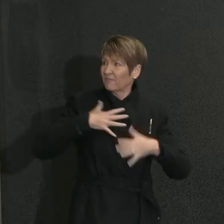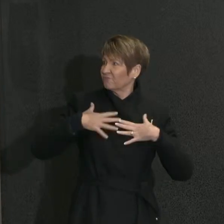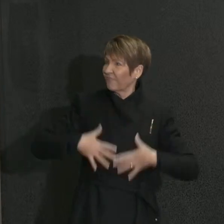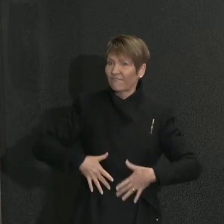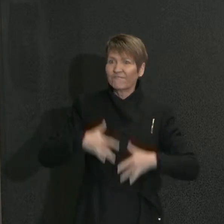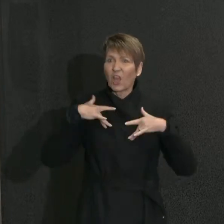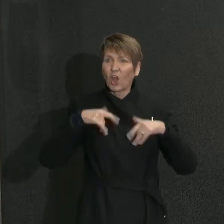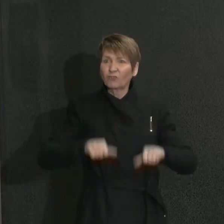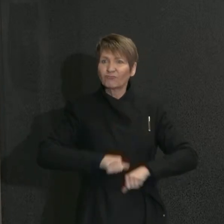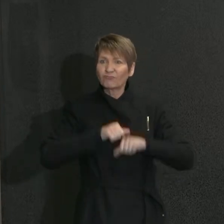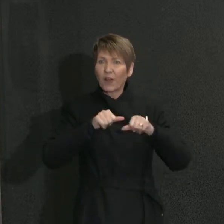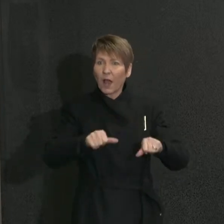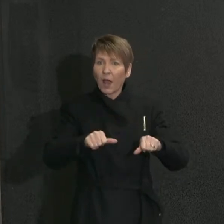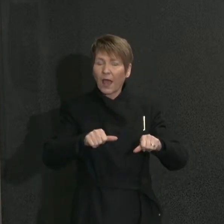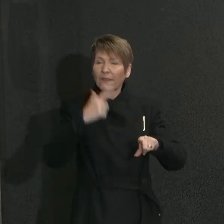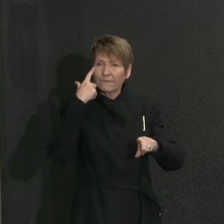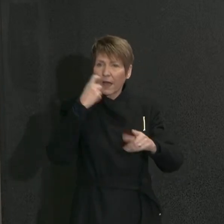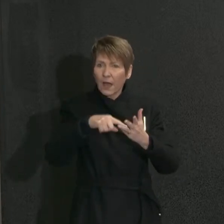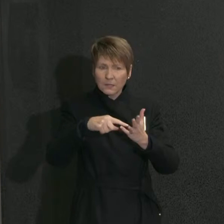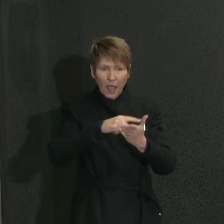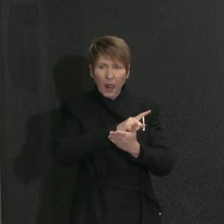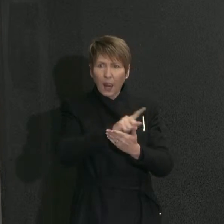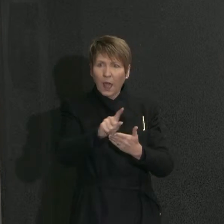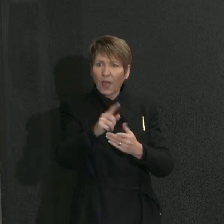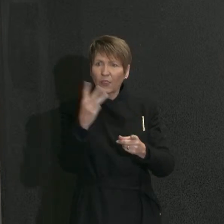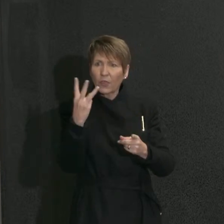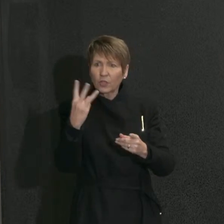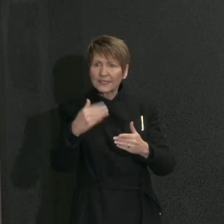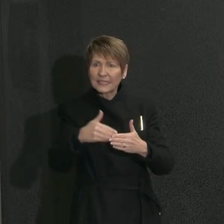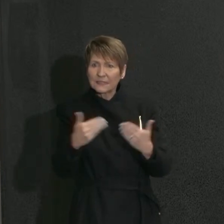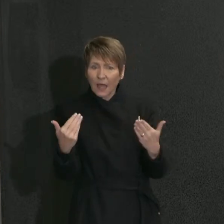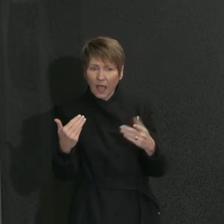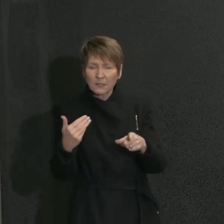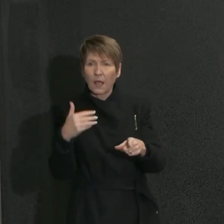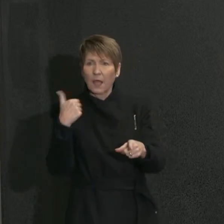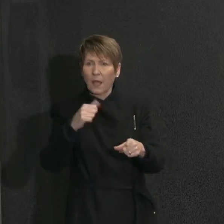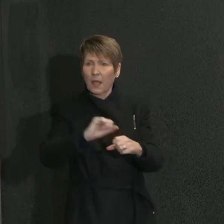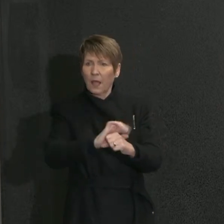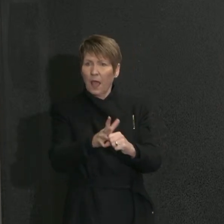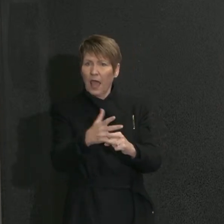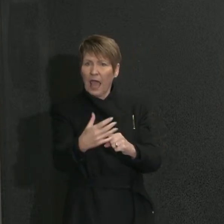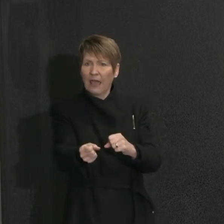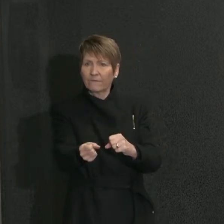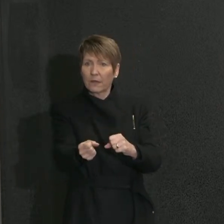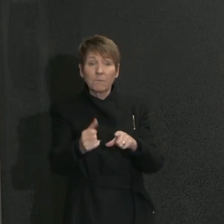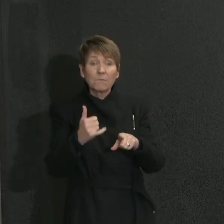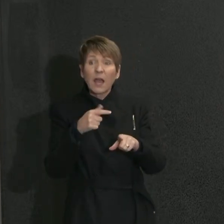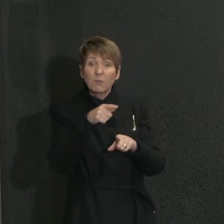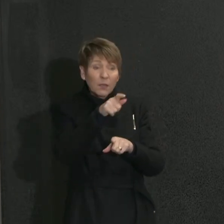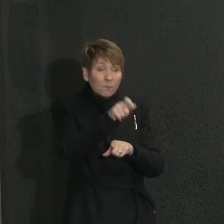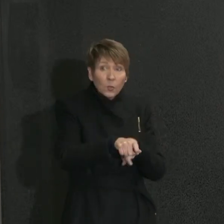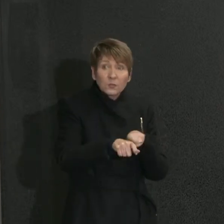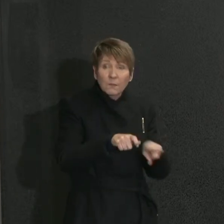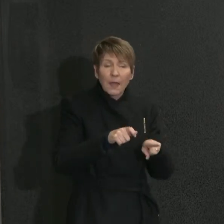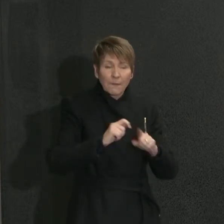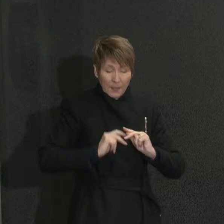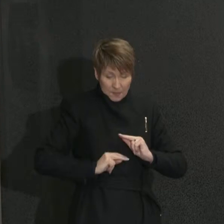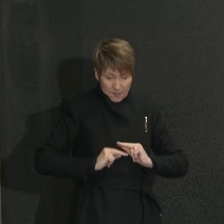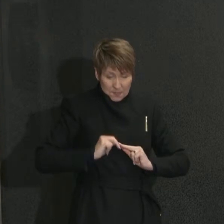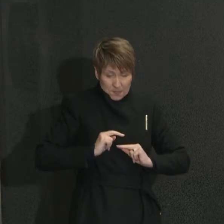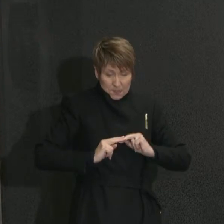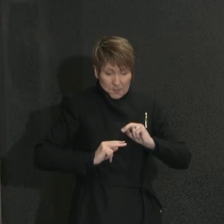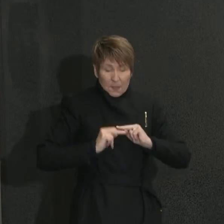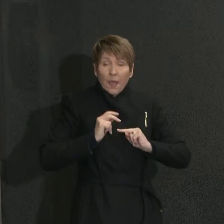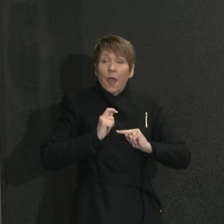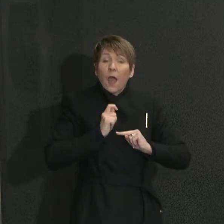get tested at the time were in the areas where the virus is now circulating? Is that an investigation, whether there were cases we didn't know about because they